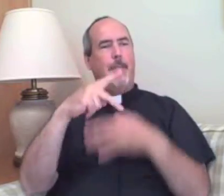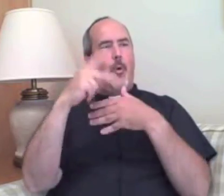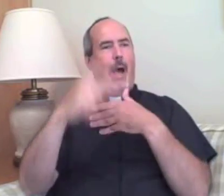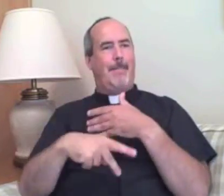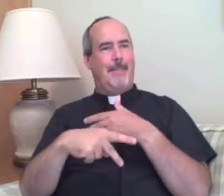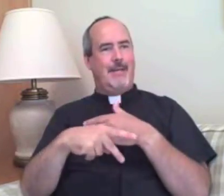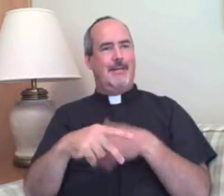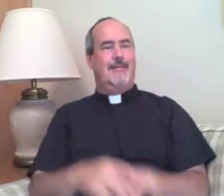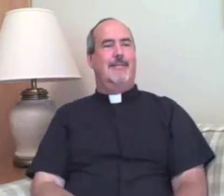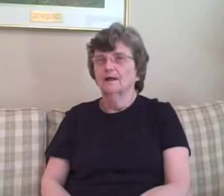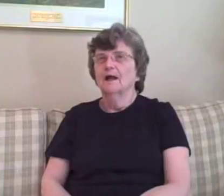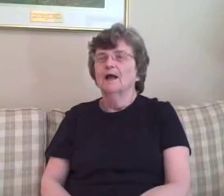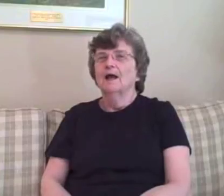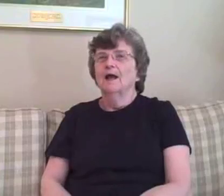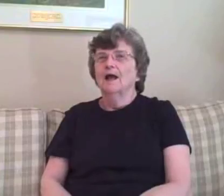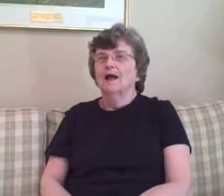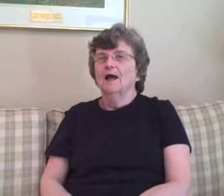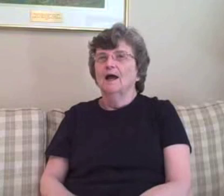Formation Program?